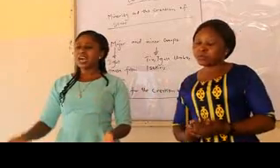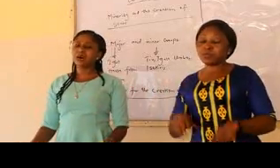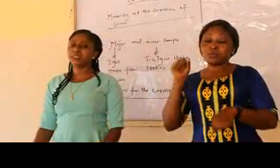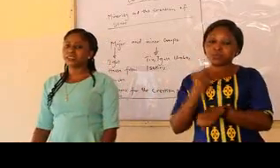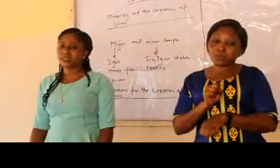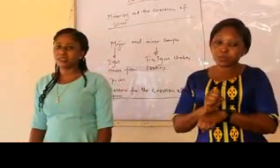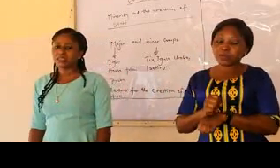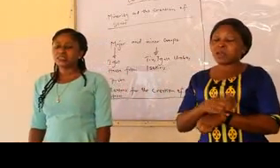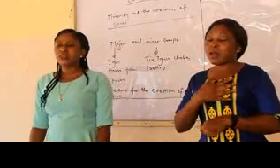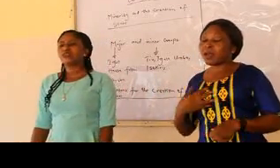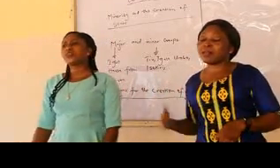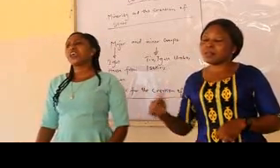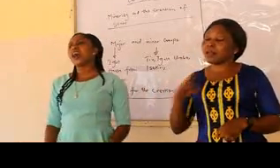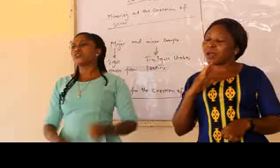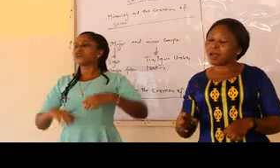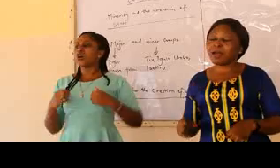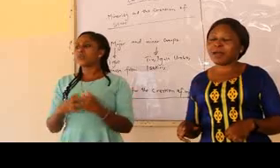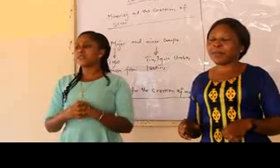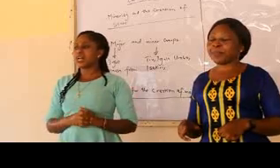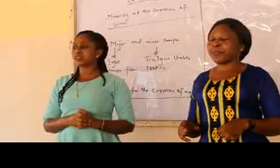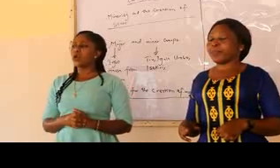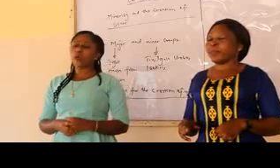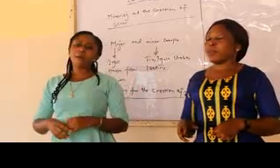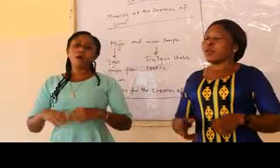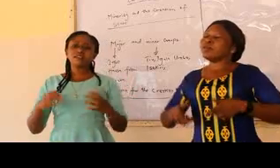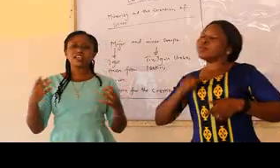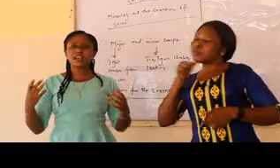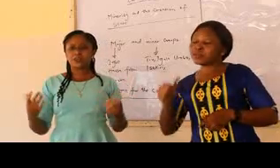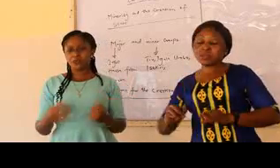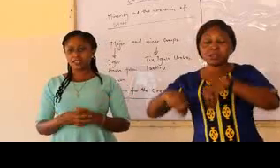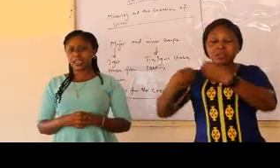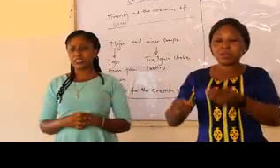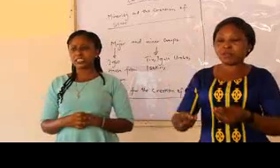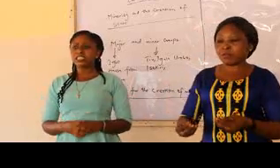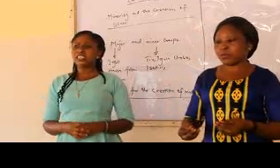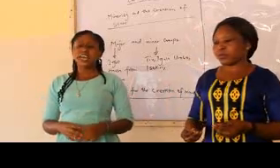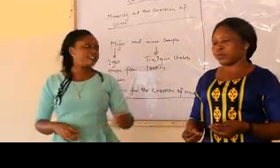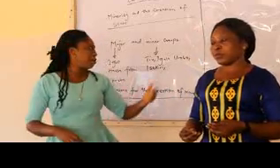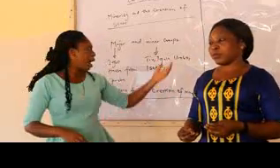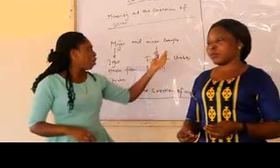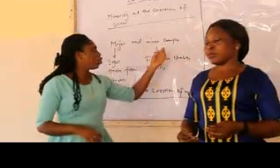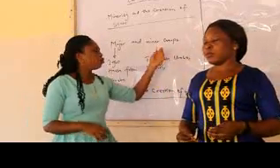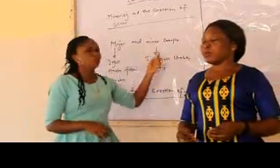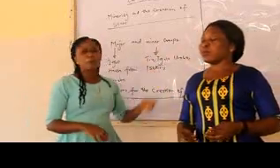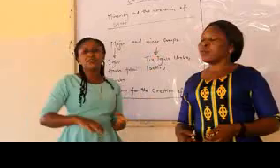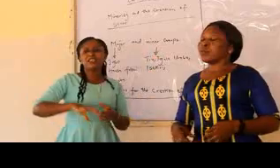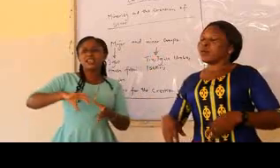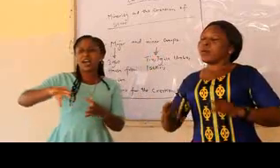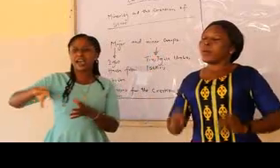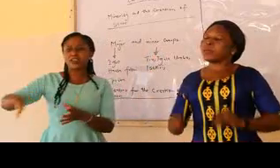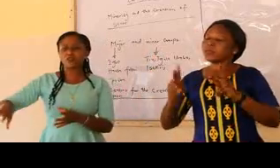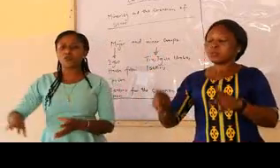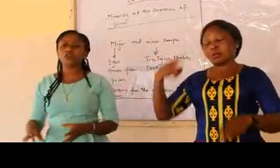Social amenities. So they have the strong belief that when more states are created, that the minor groups will not